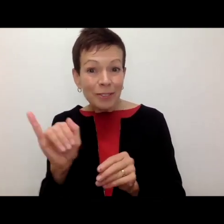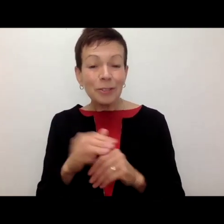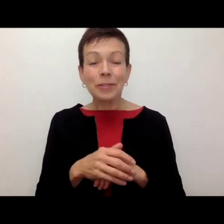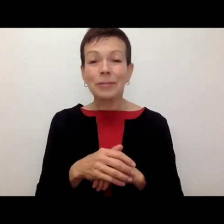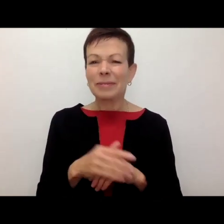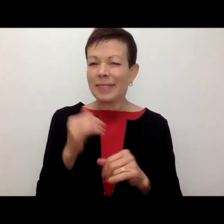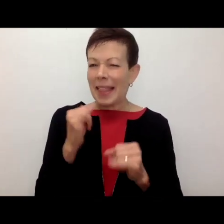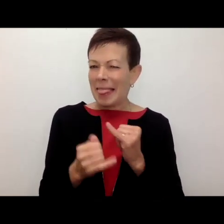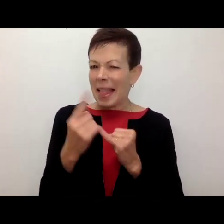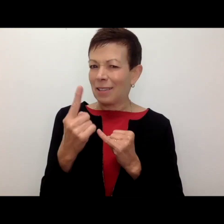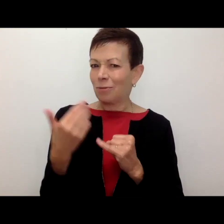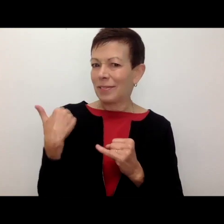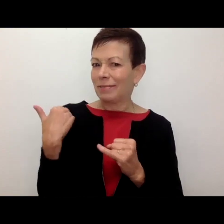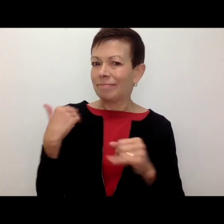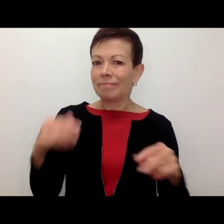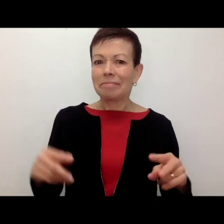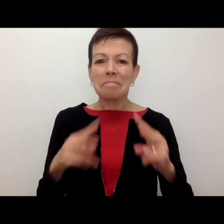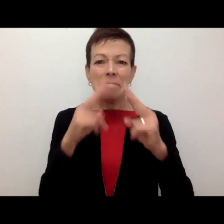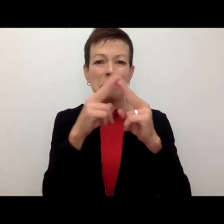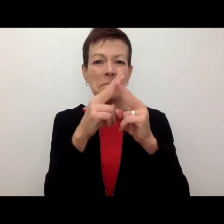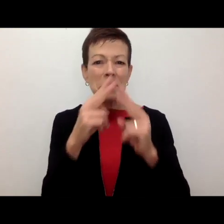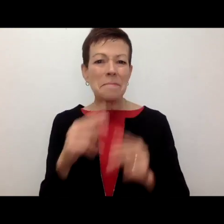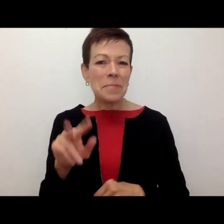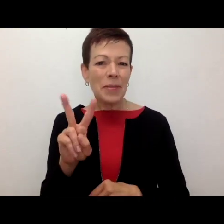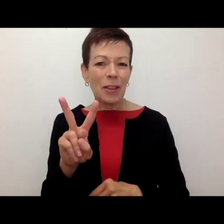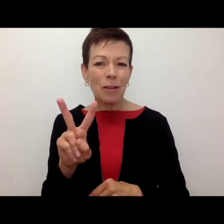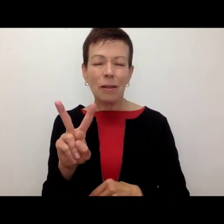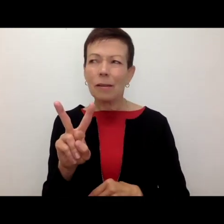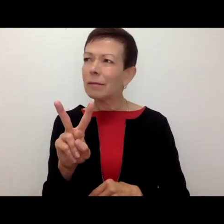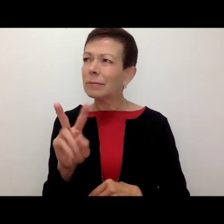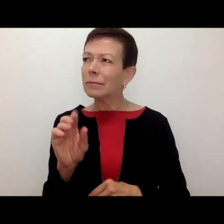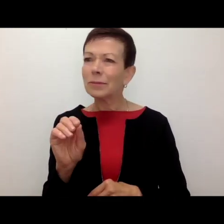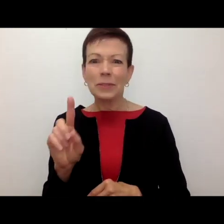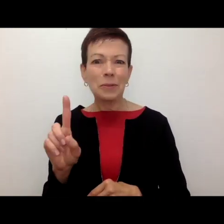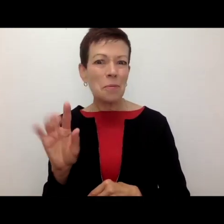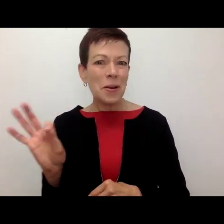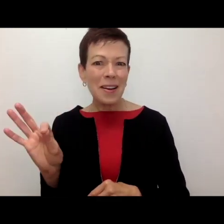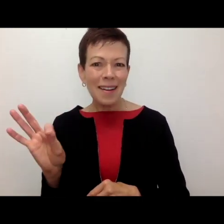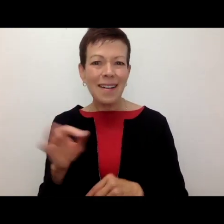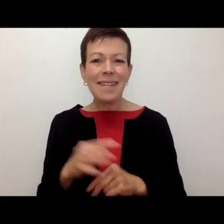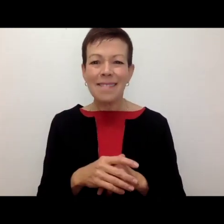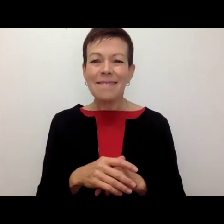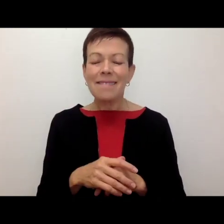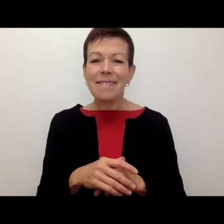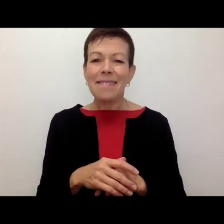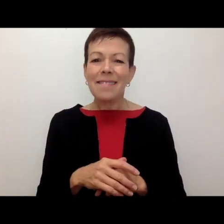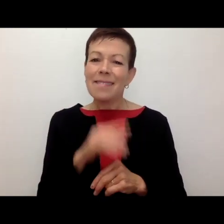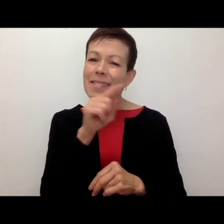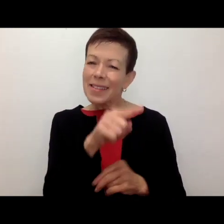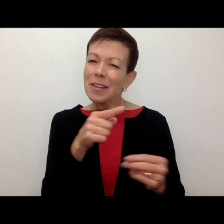well. The last WASLI conference he was at was Paris,